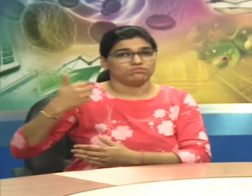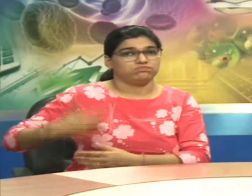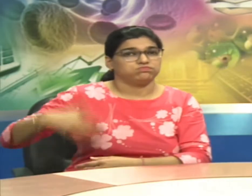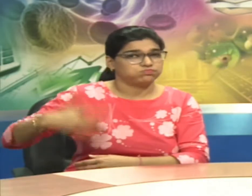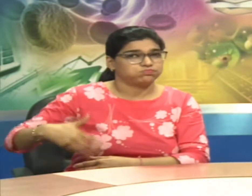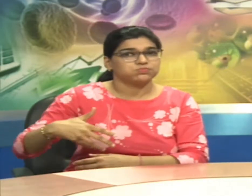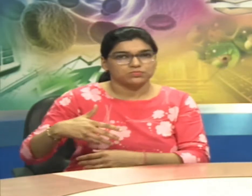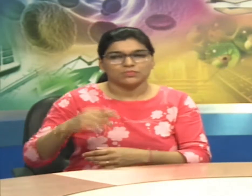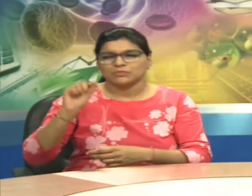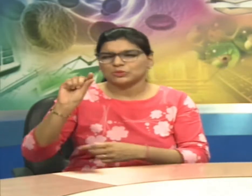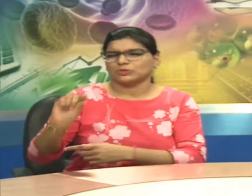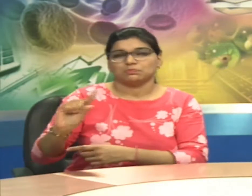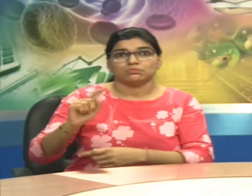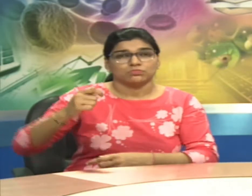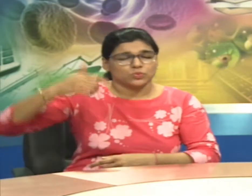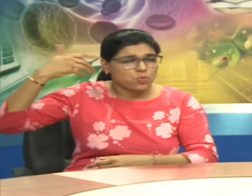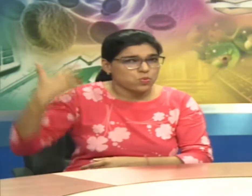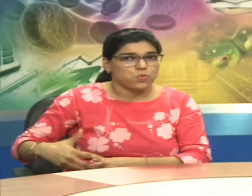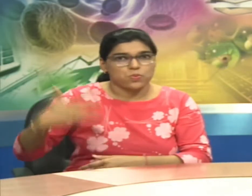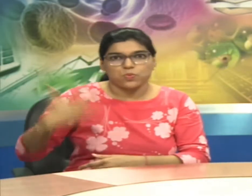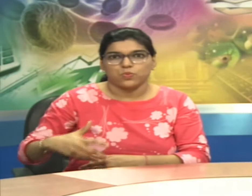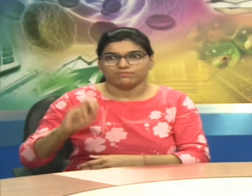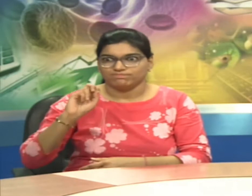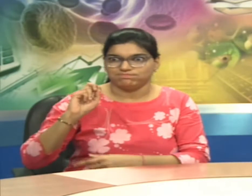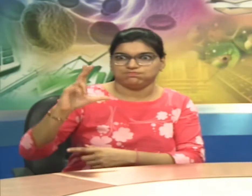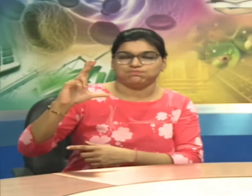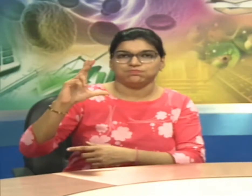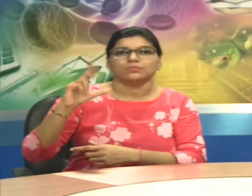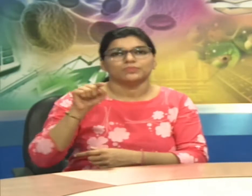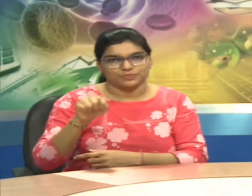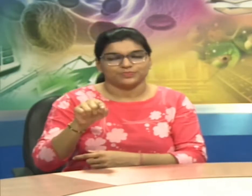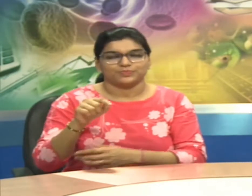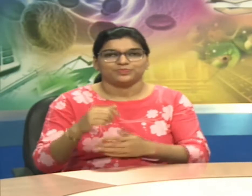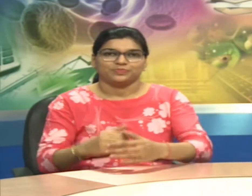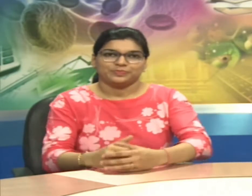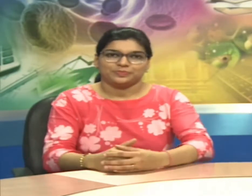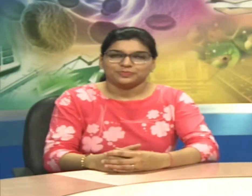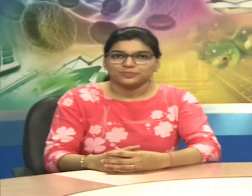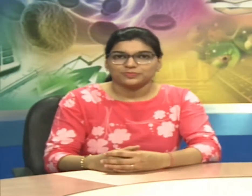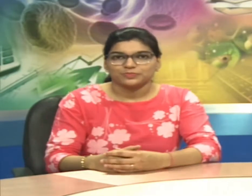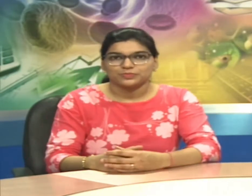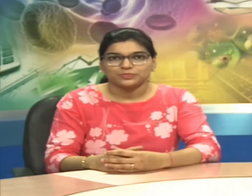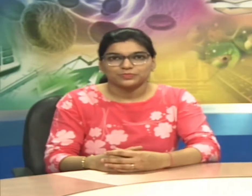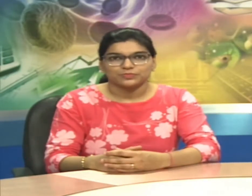Next word is expenses, which means large amount.